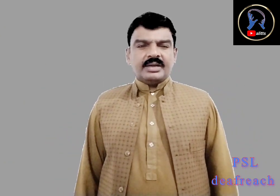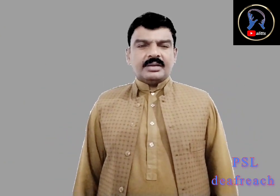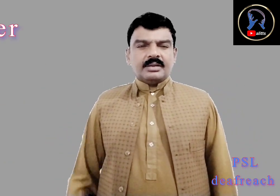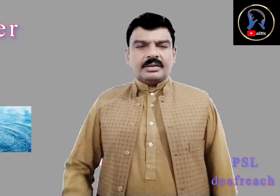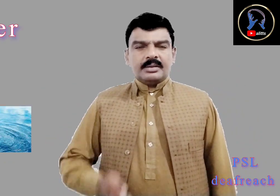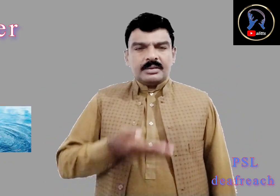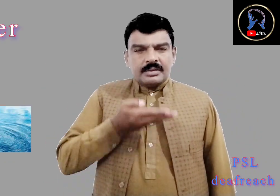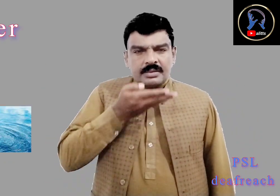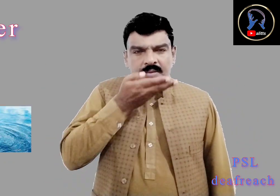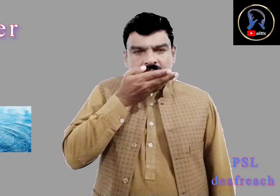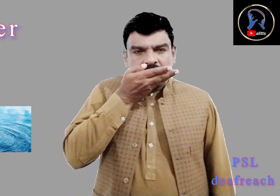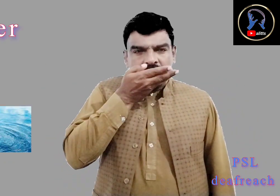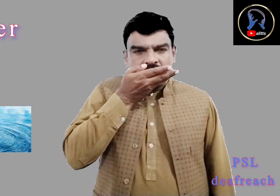water